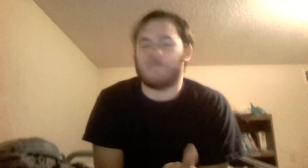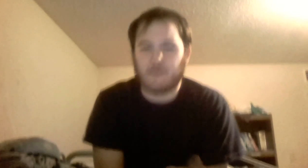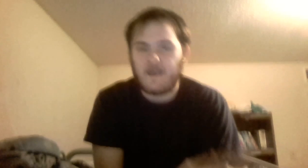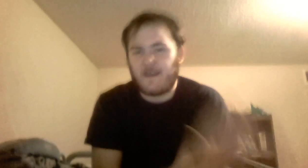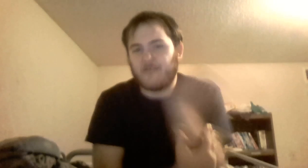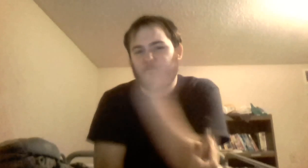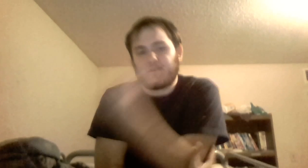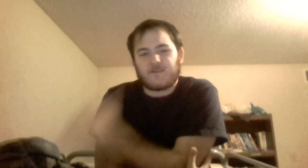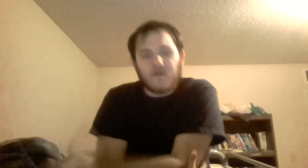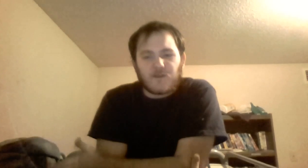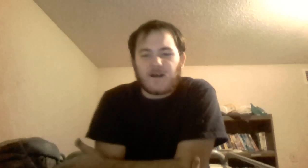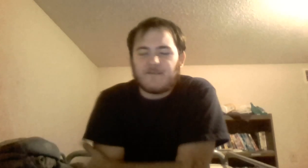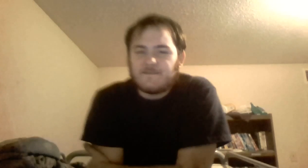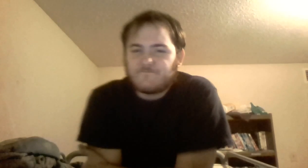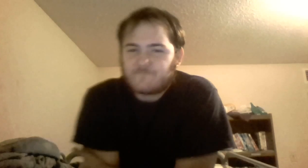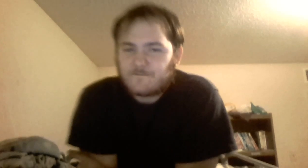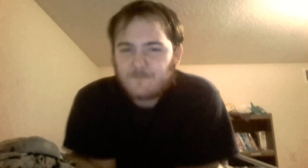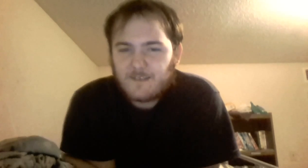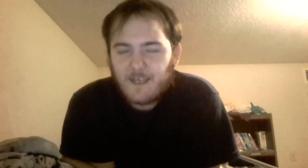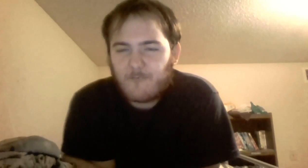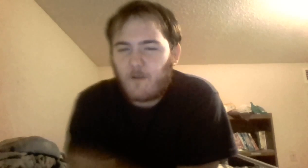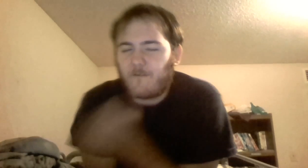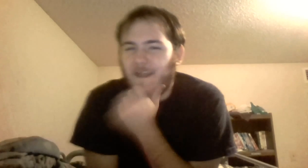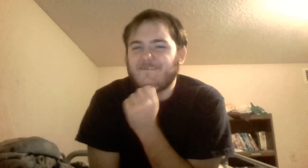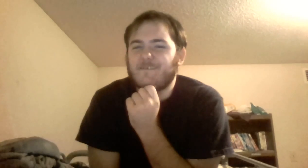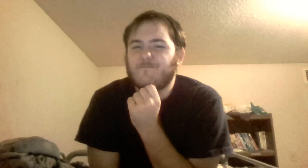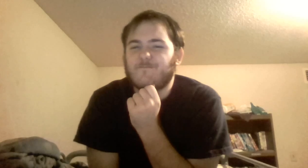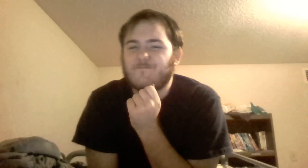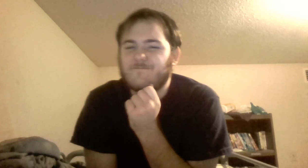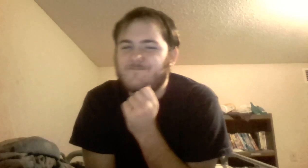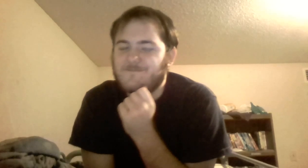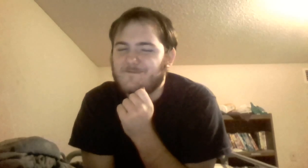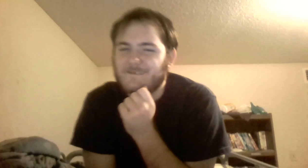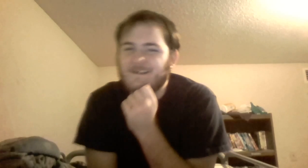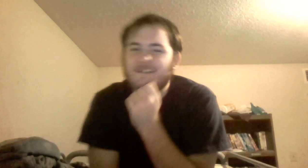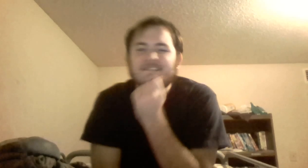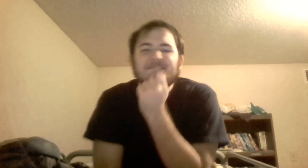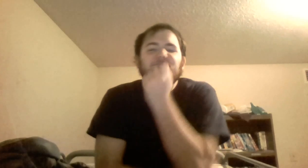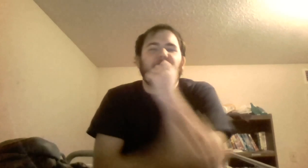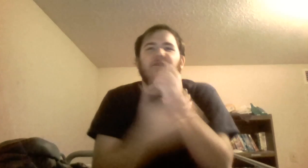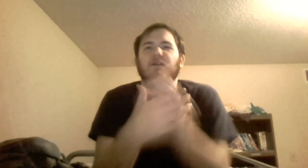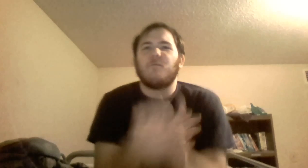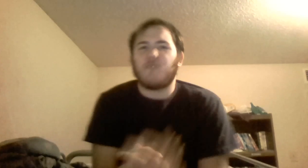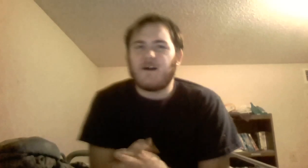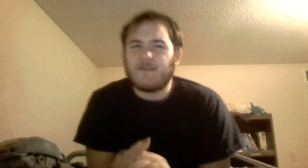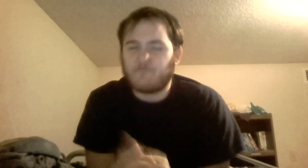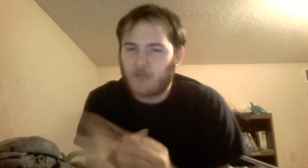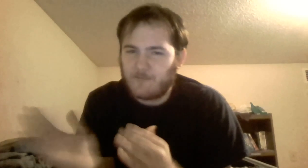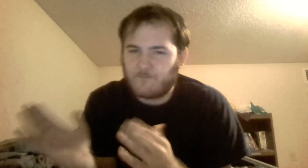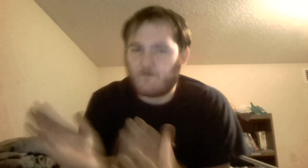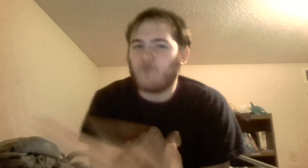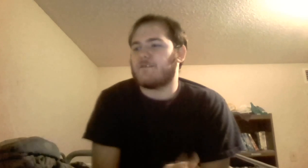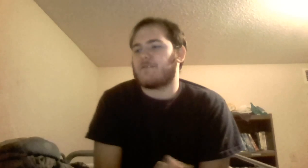him. In the subplot, well, actually, in the subplot, Blythe is volunteering